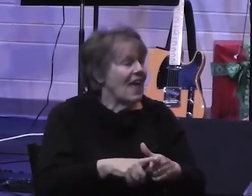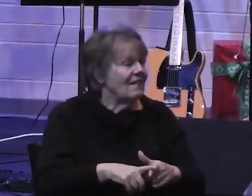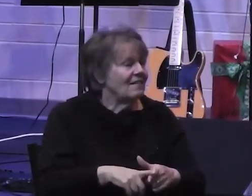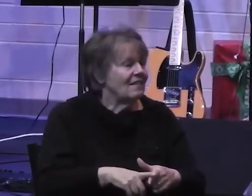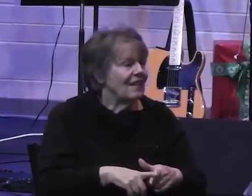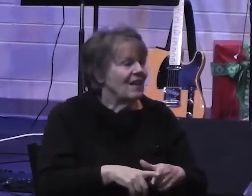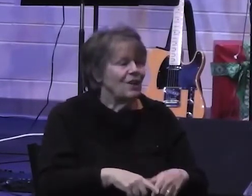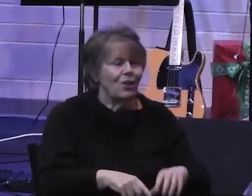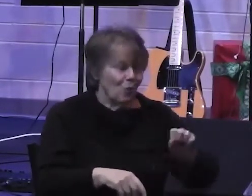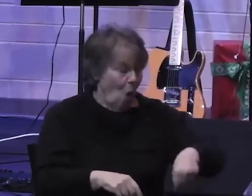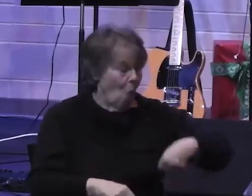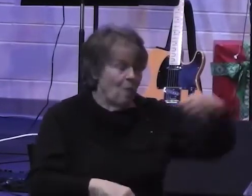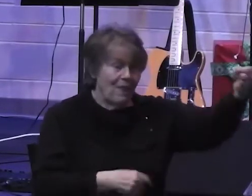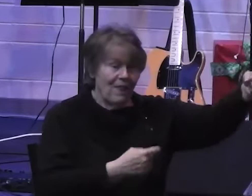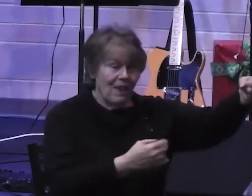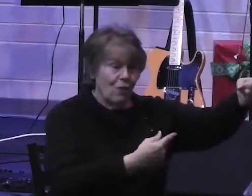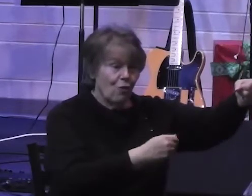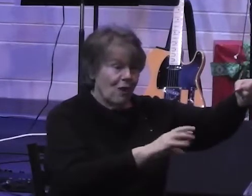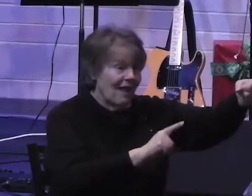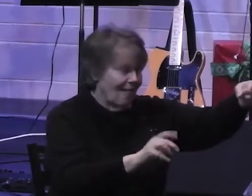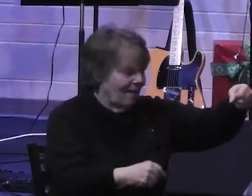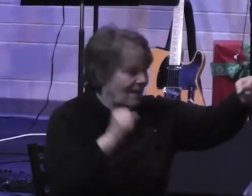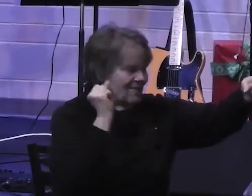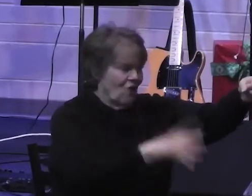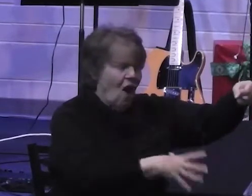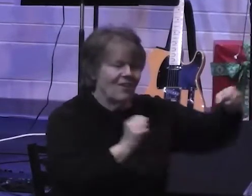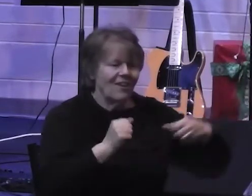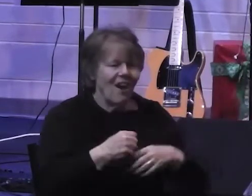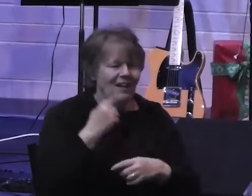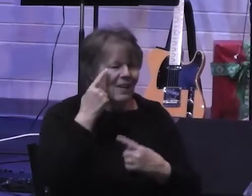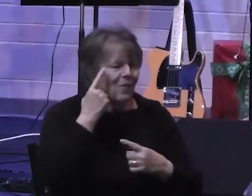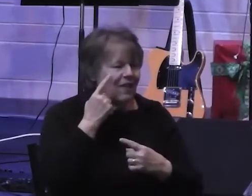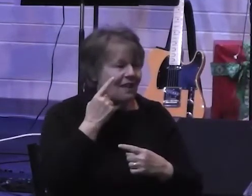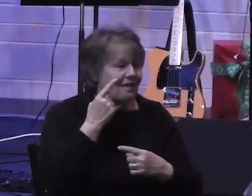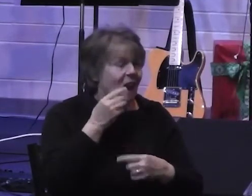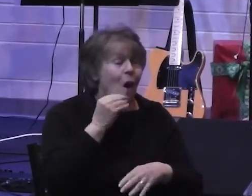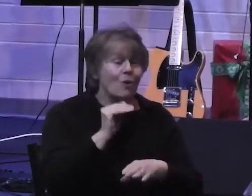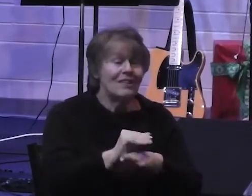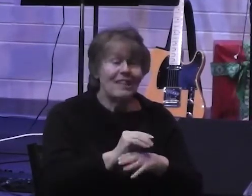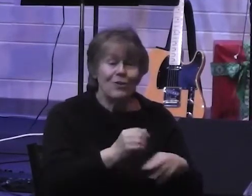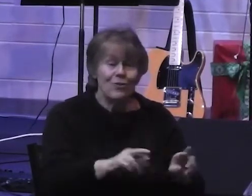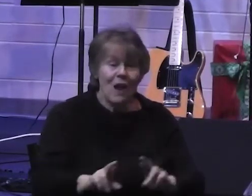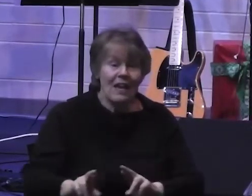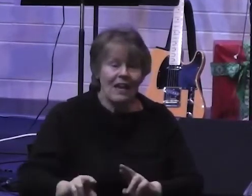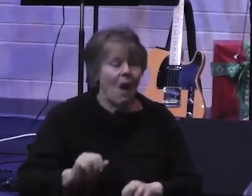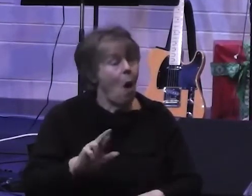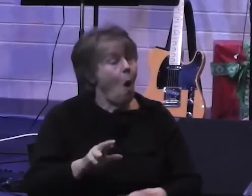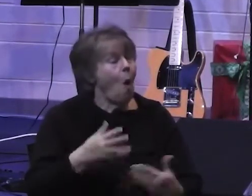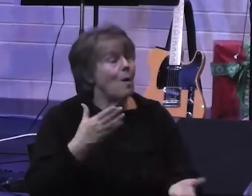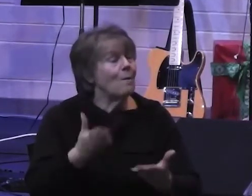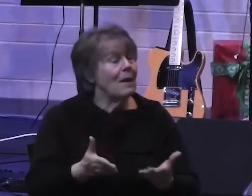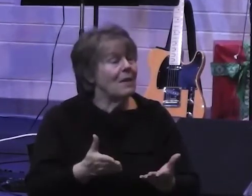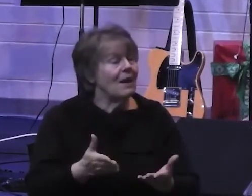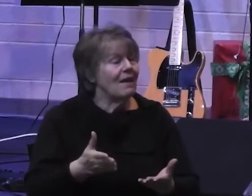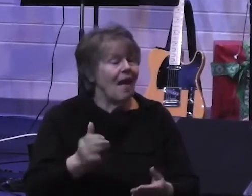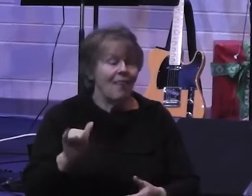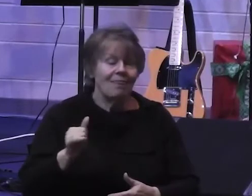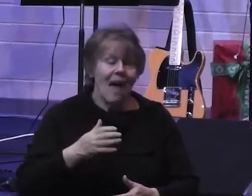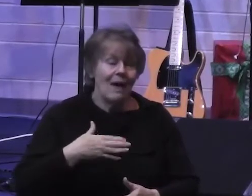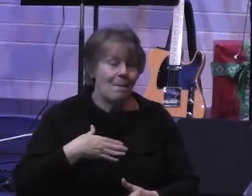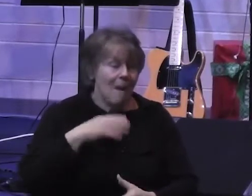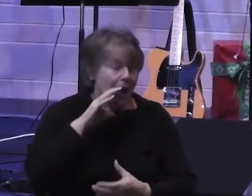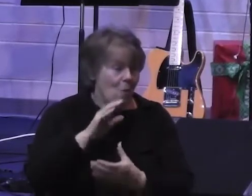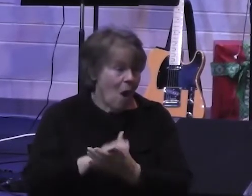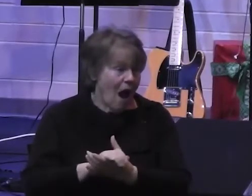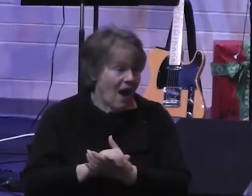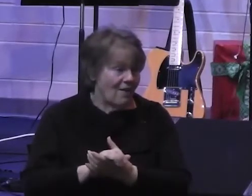you toss it on the grill. Dinner's gonna be ready. Or maybe you're more like my wife, who's like,